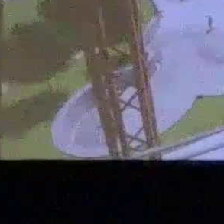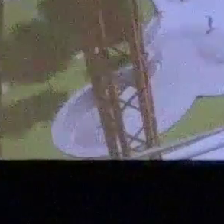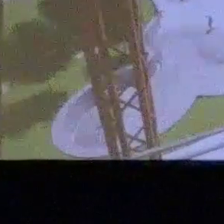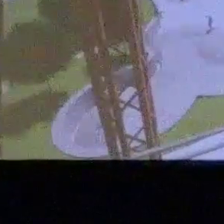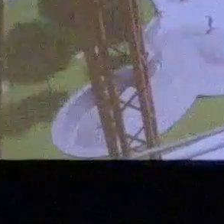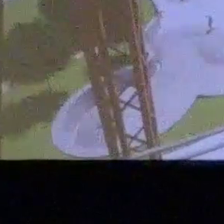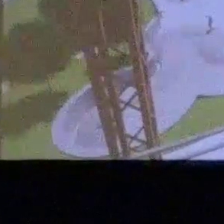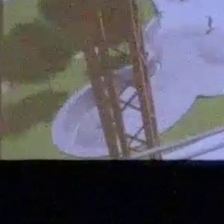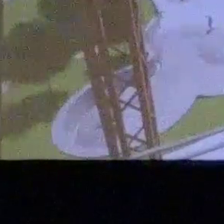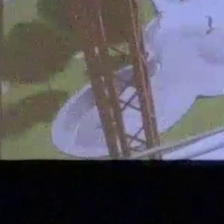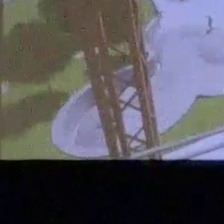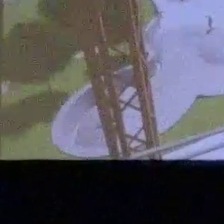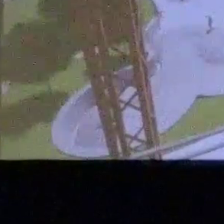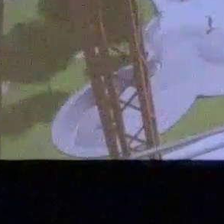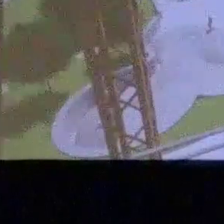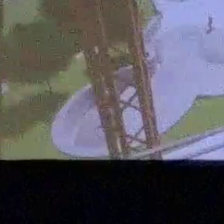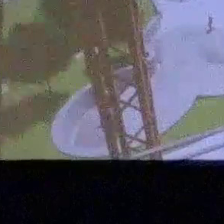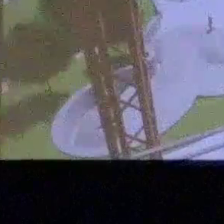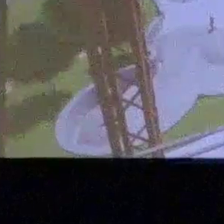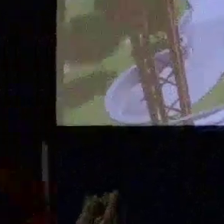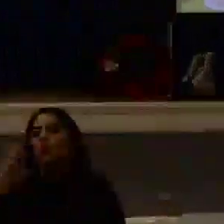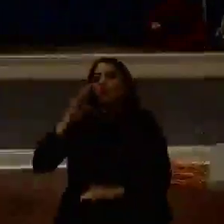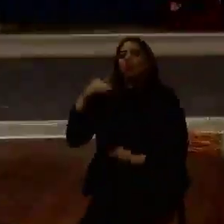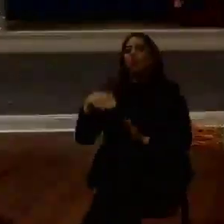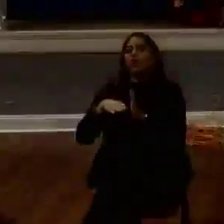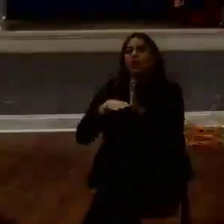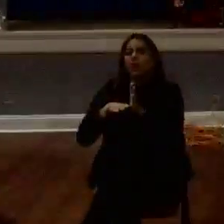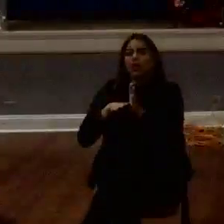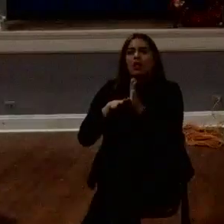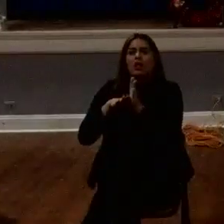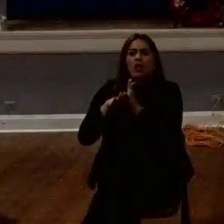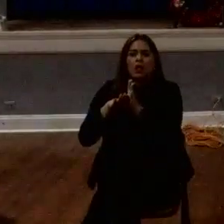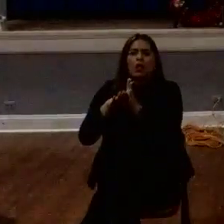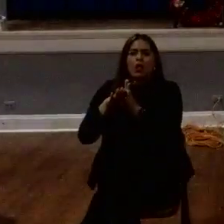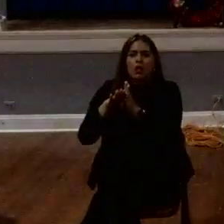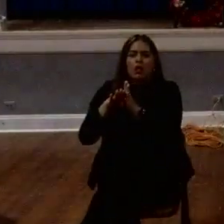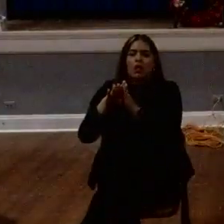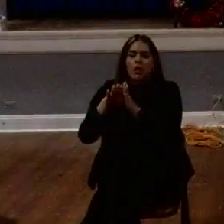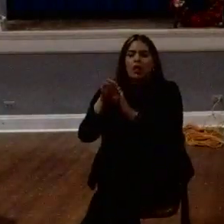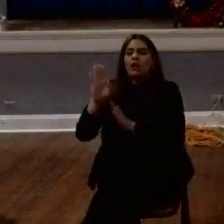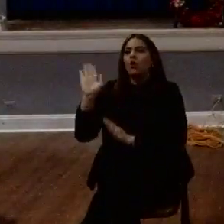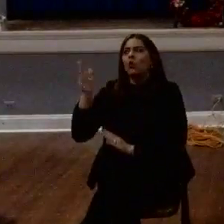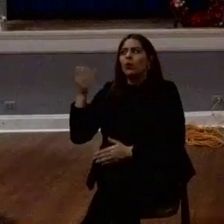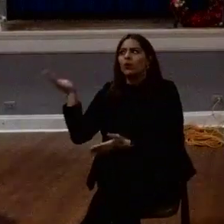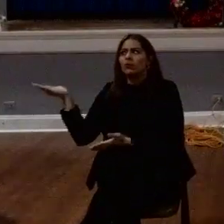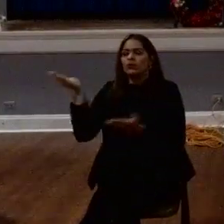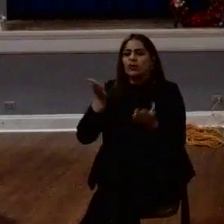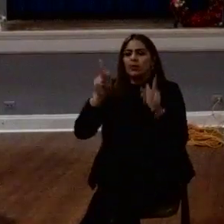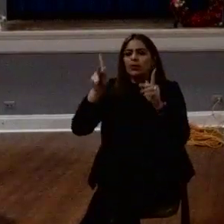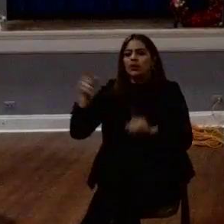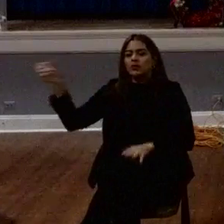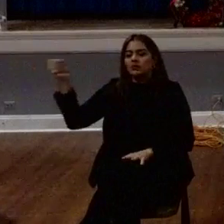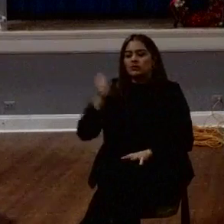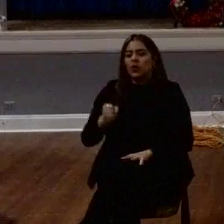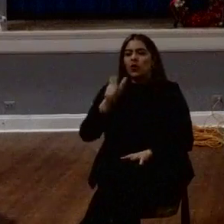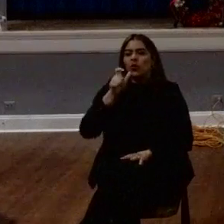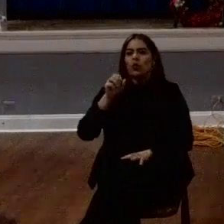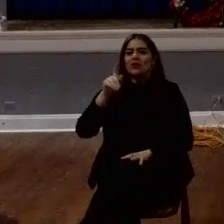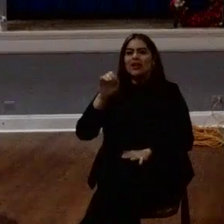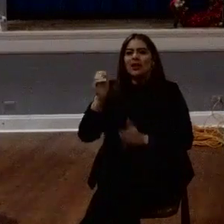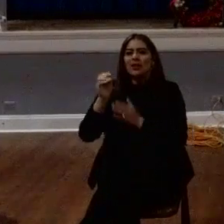you would see, but as this progressed, of course we bring in a skate park designer. We've done some skate parks, but we're always looking for